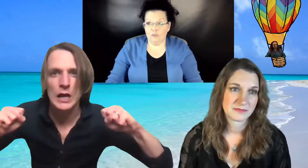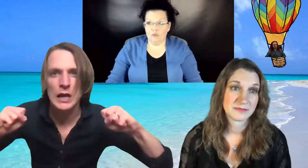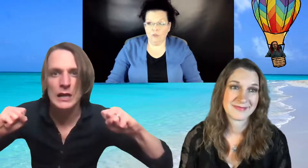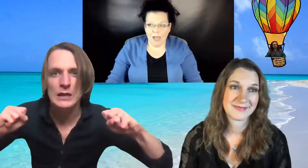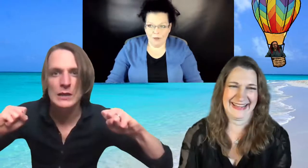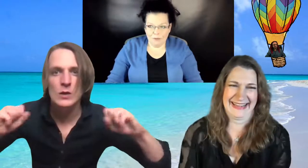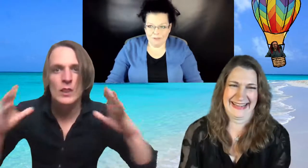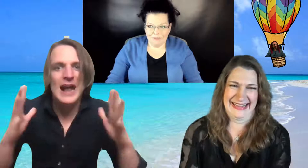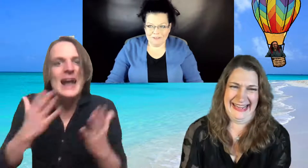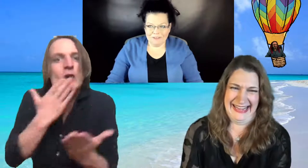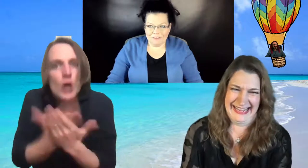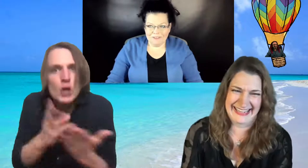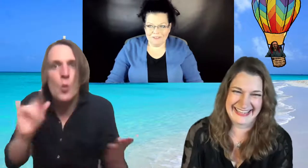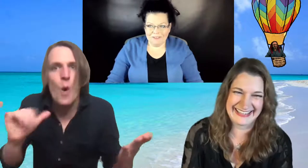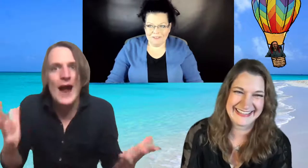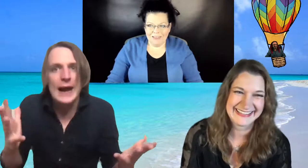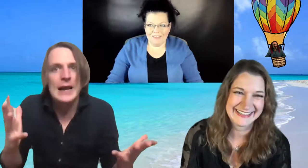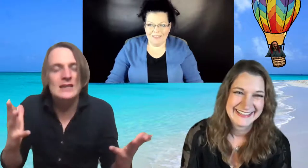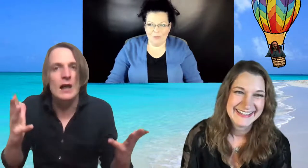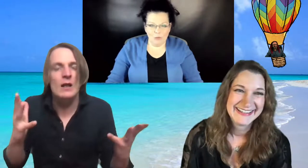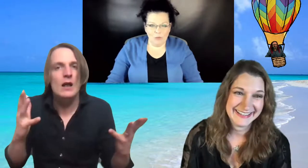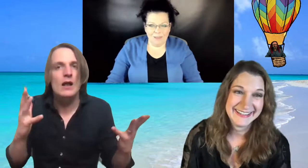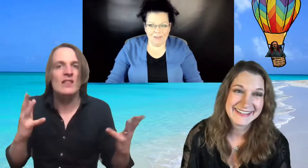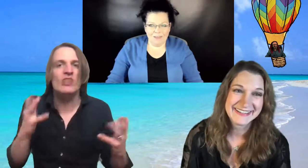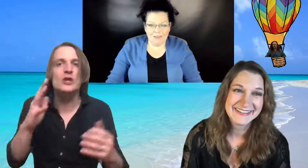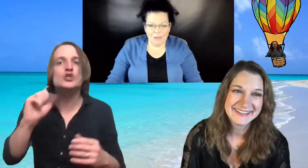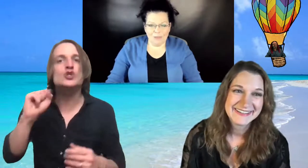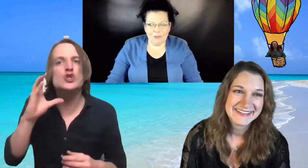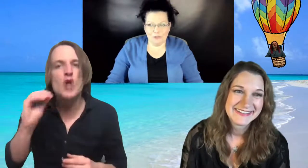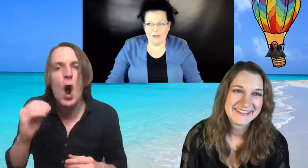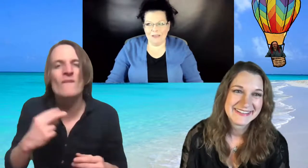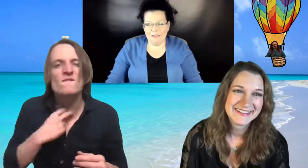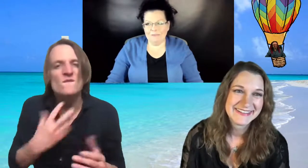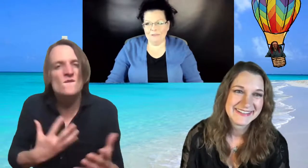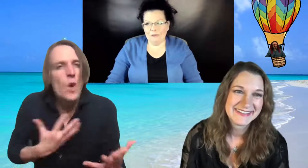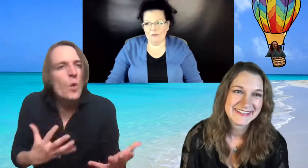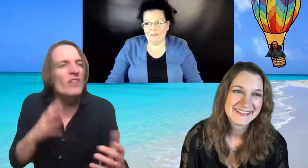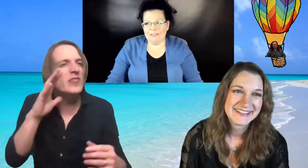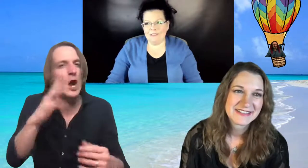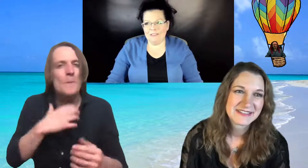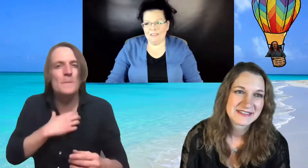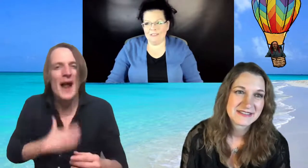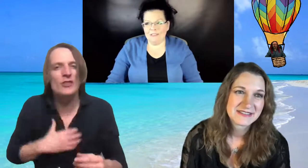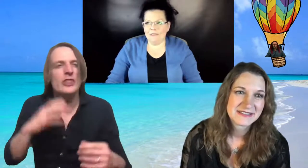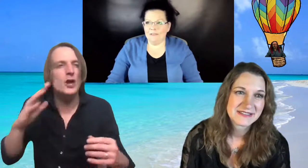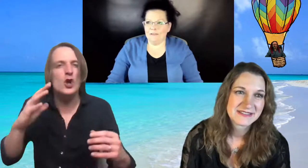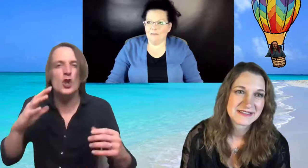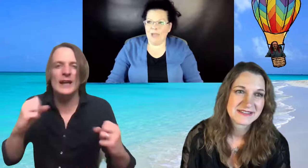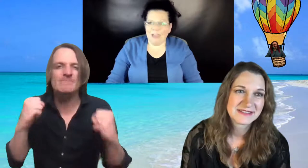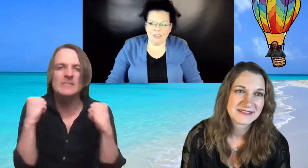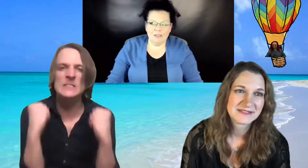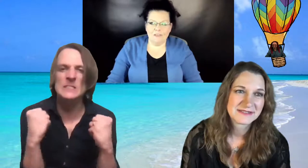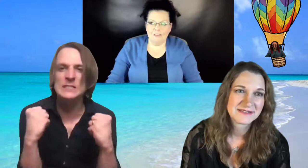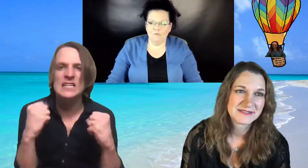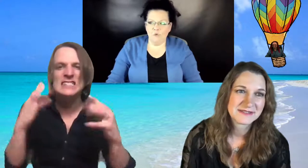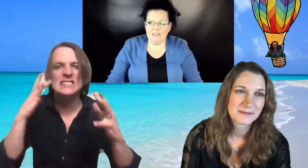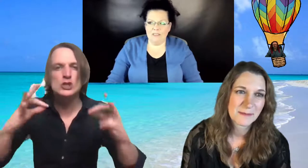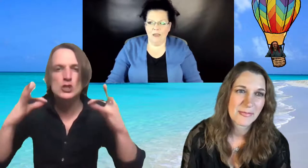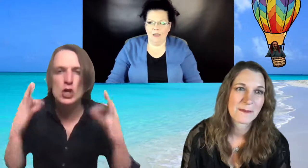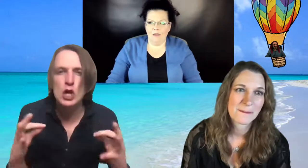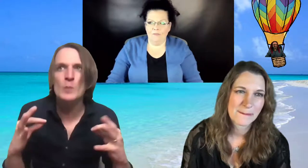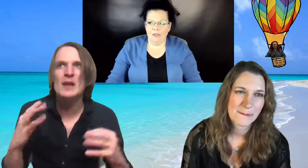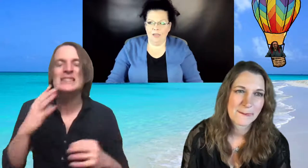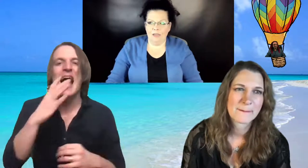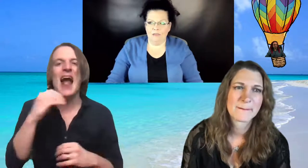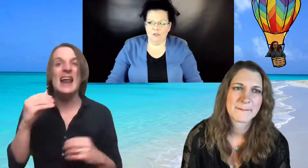they are so loud in a good way, loud in a good way. You know, it's this passion, this voice